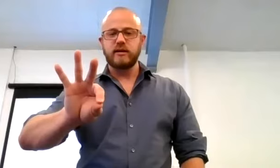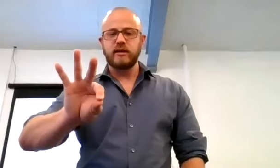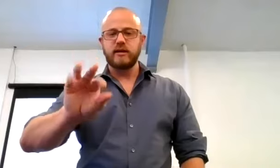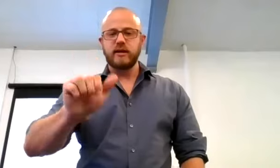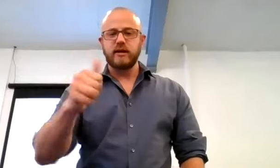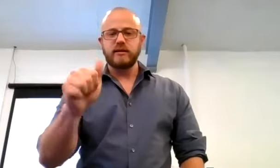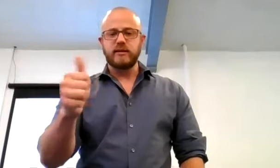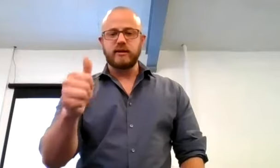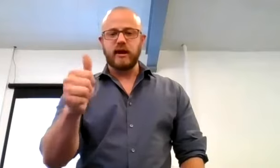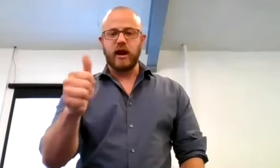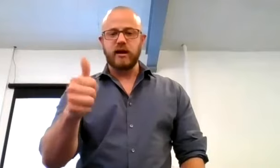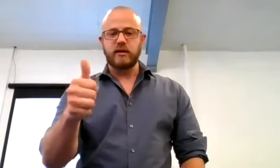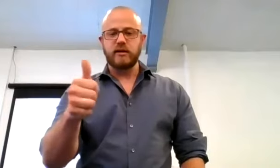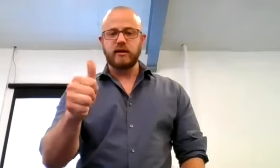9, 10,